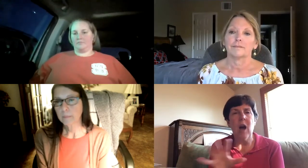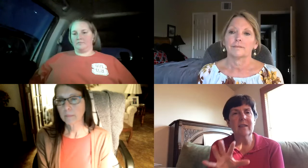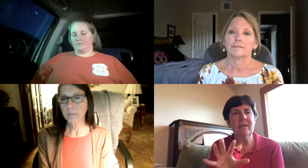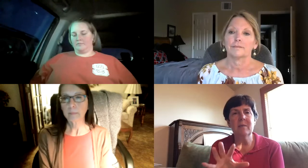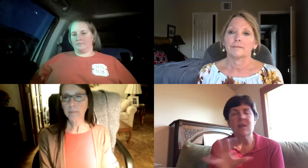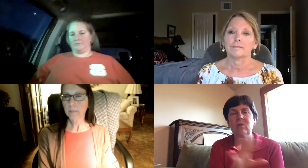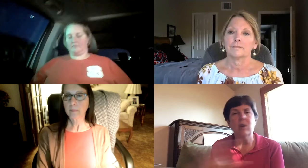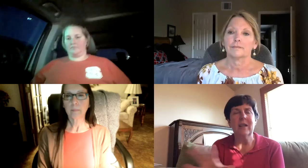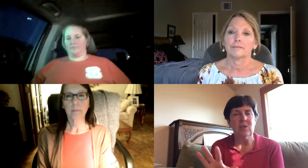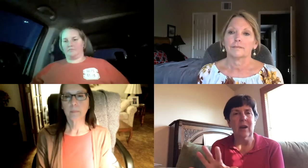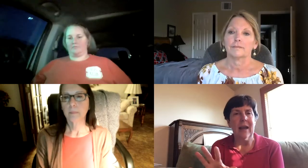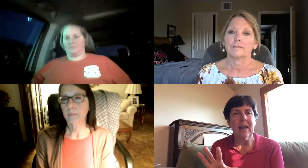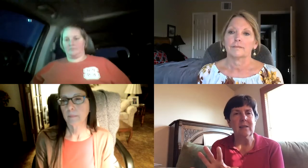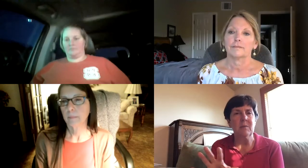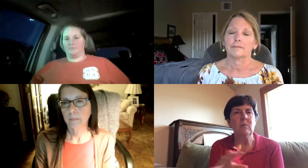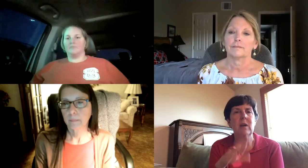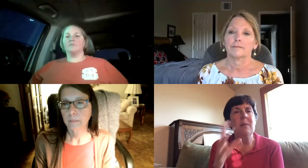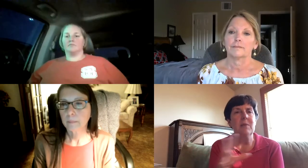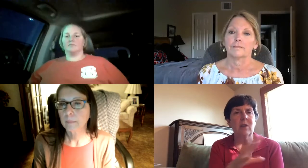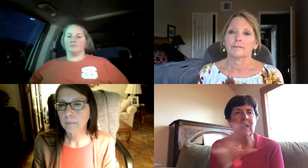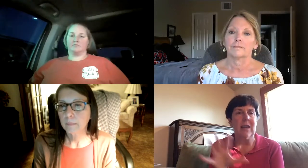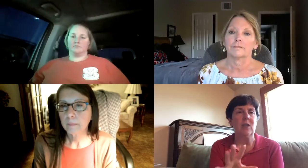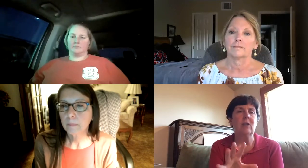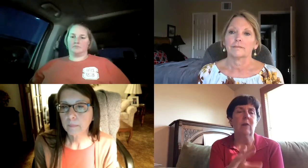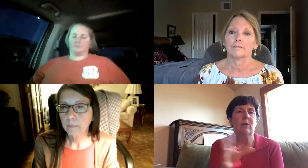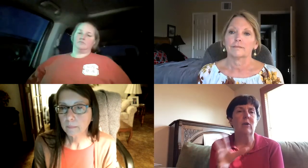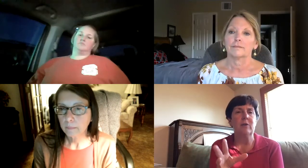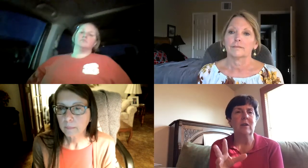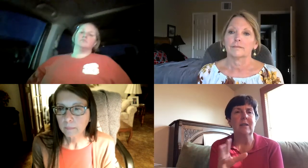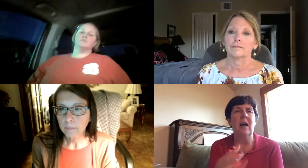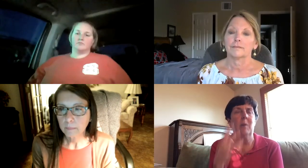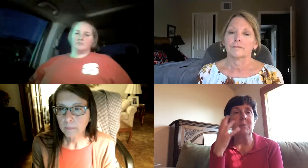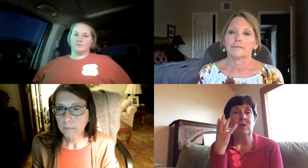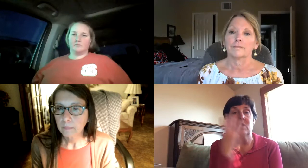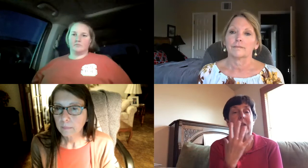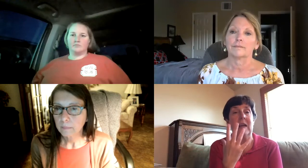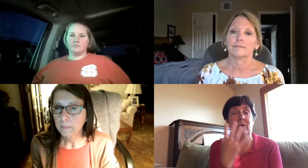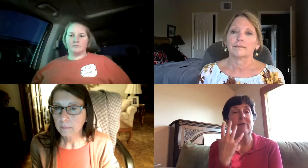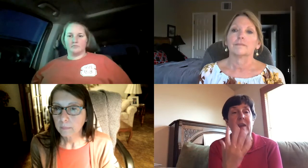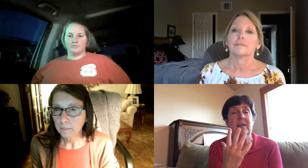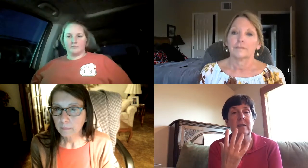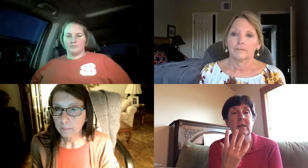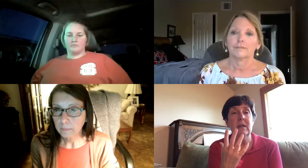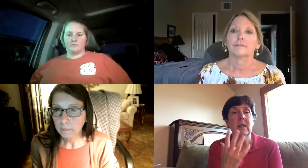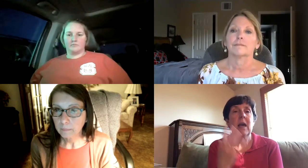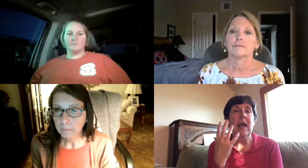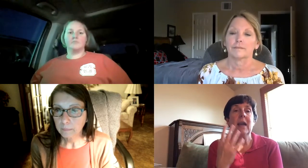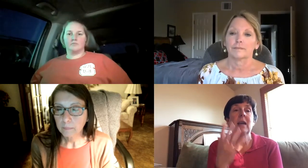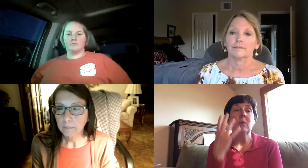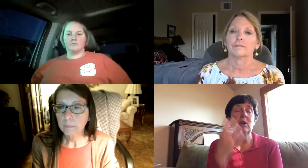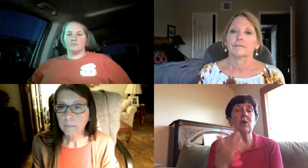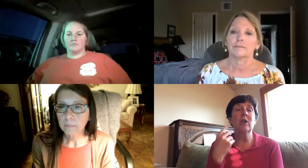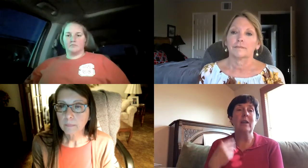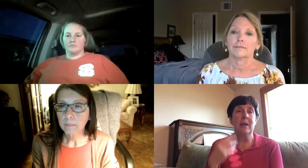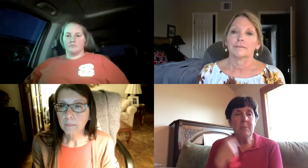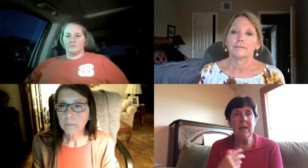you talk to them, they don't look at your hands. I mean, when I'm looking at you, I don't know if you can tell, I'm just looking at your face. And